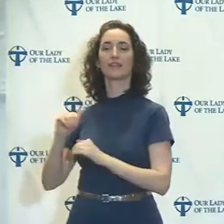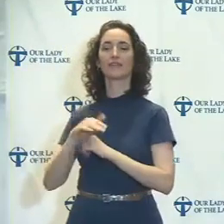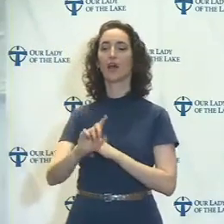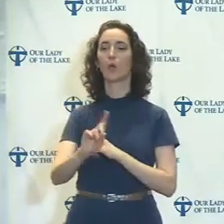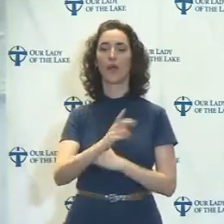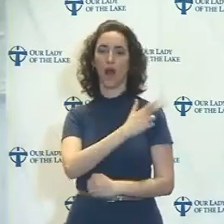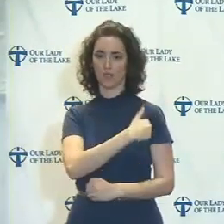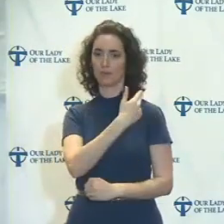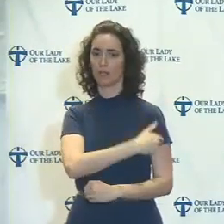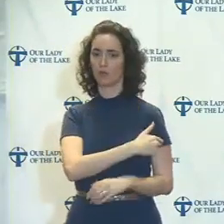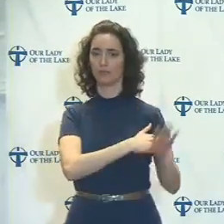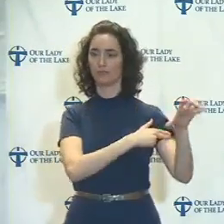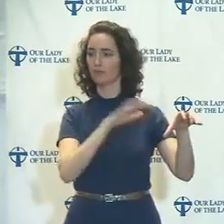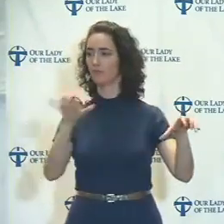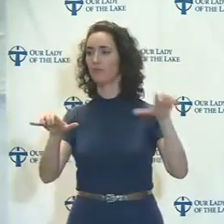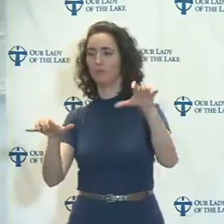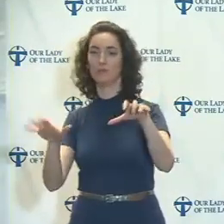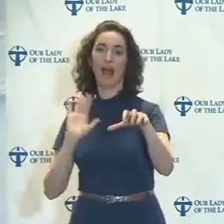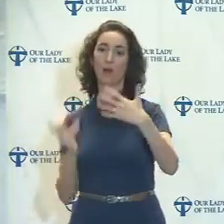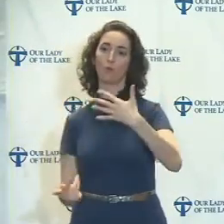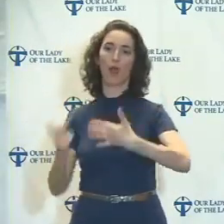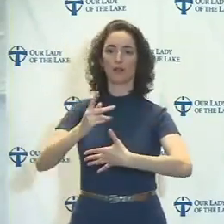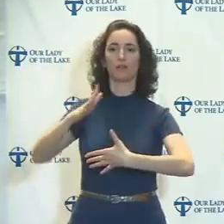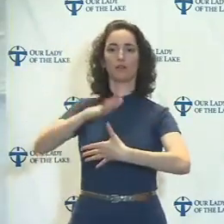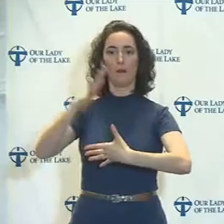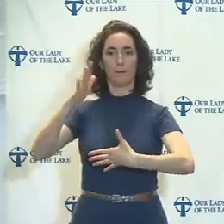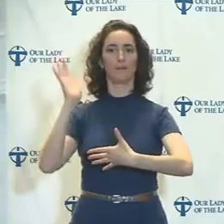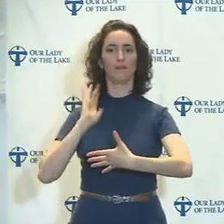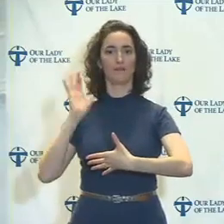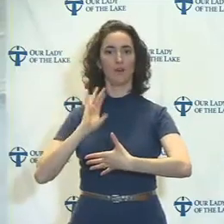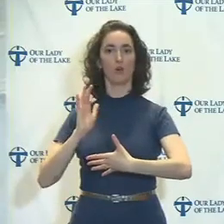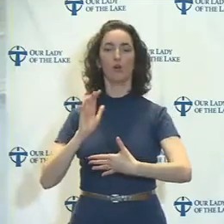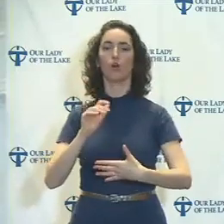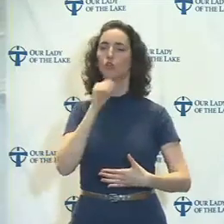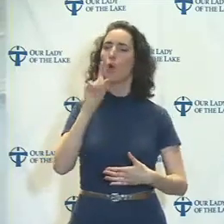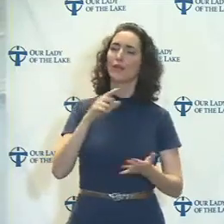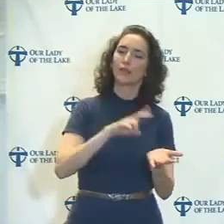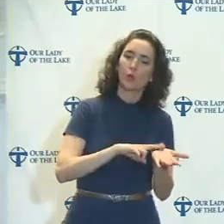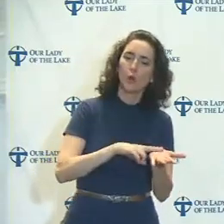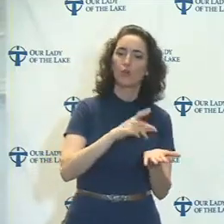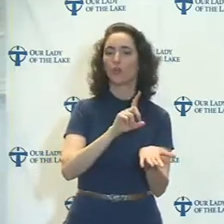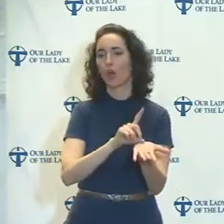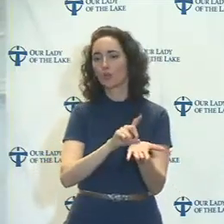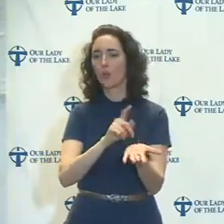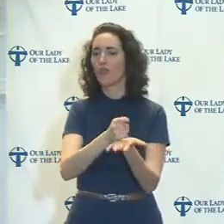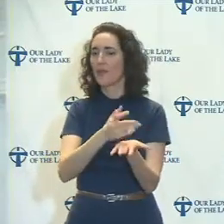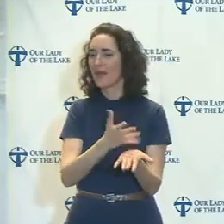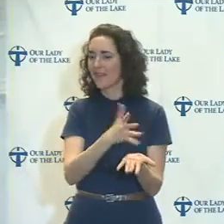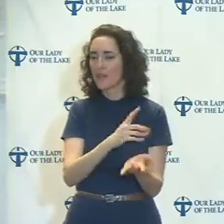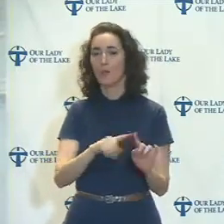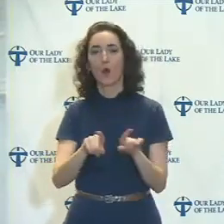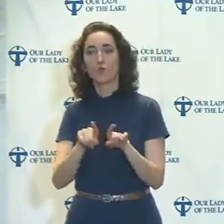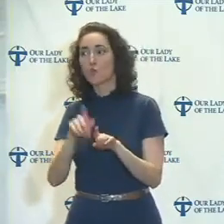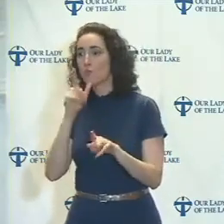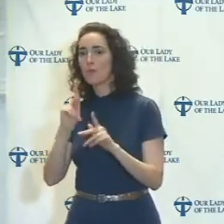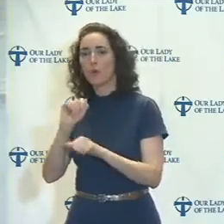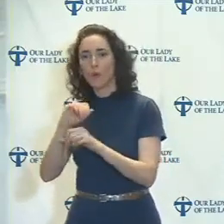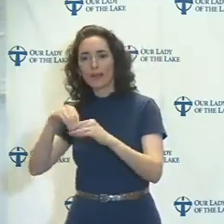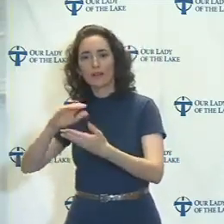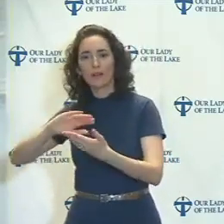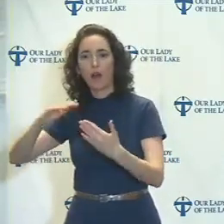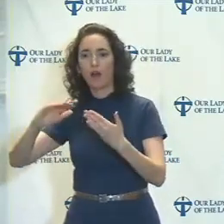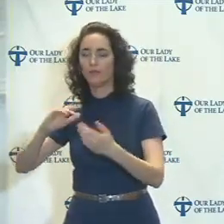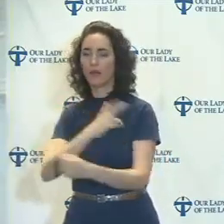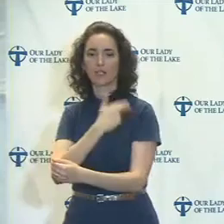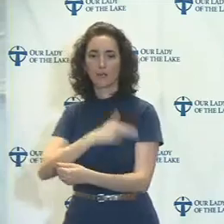priority were those hospital providers, and not just your nurses and doctors and therapists, but custodians and people